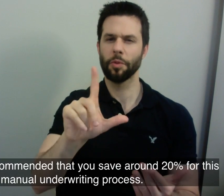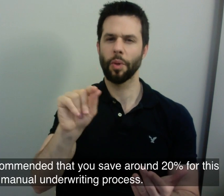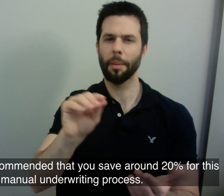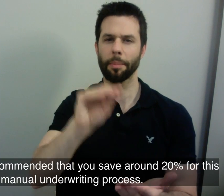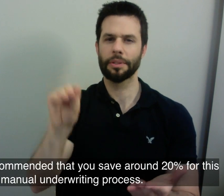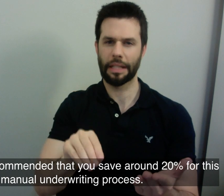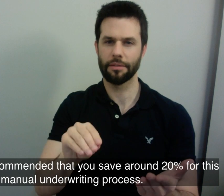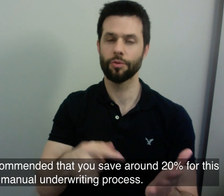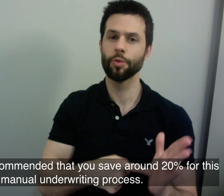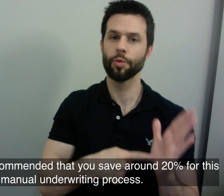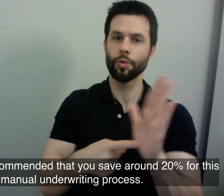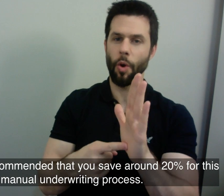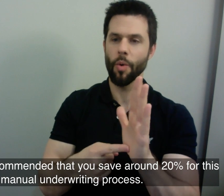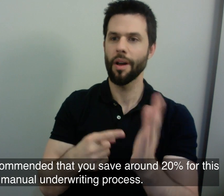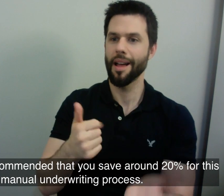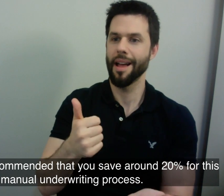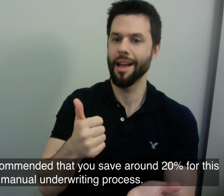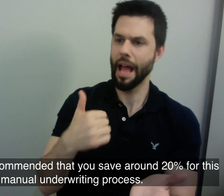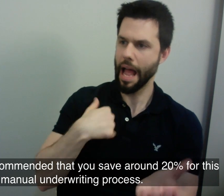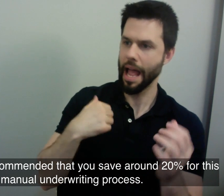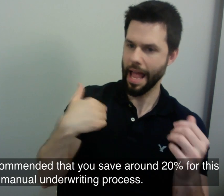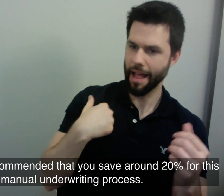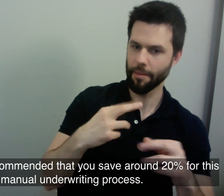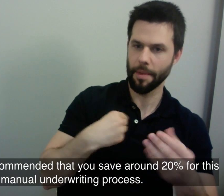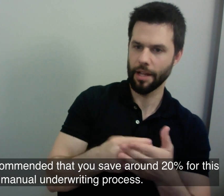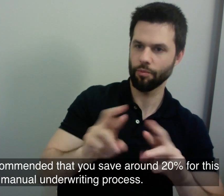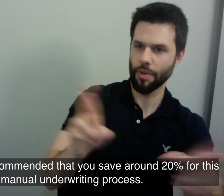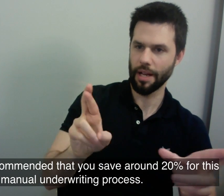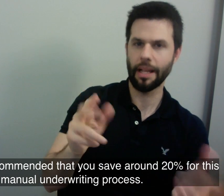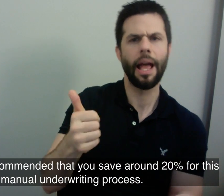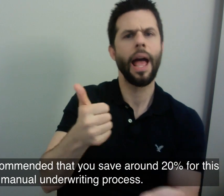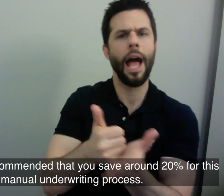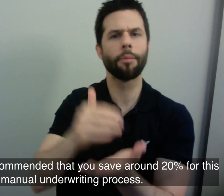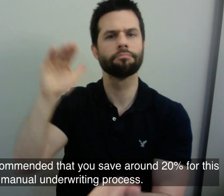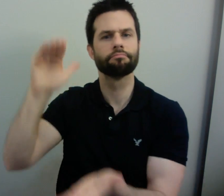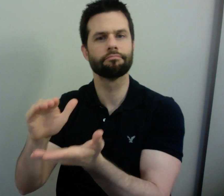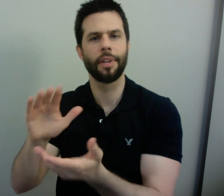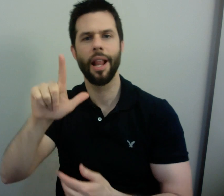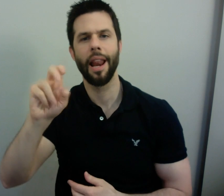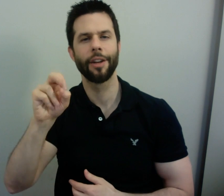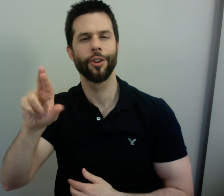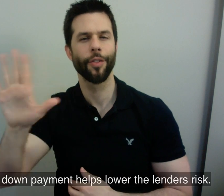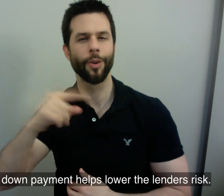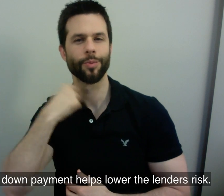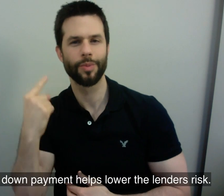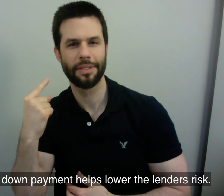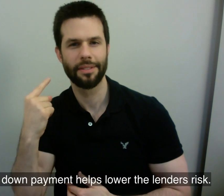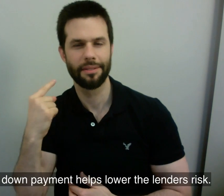It's typically recommended that you save around 20% for this manual underwriting process. That size of a